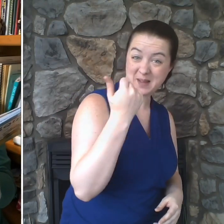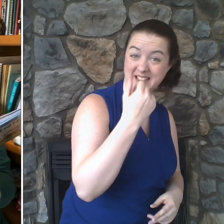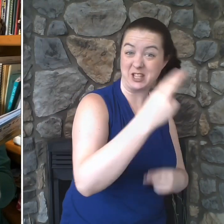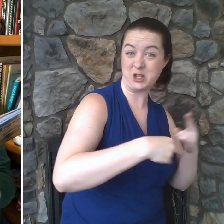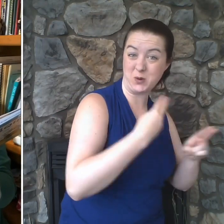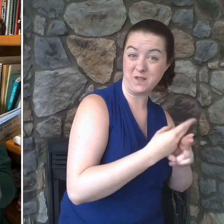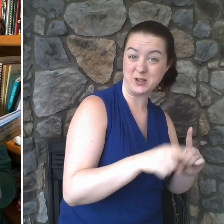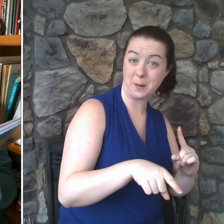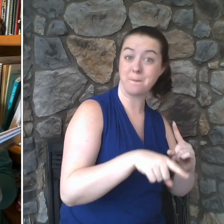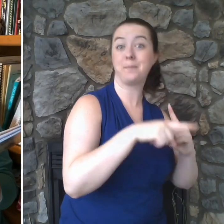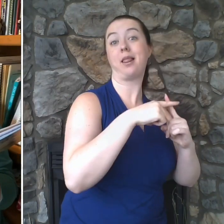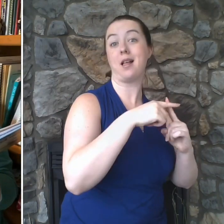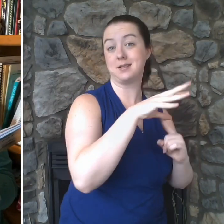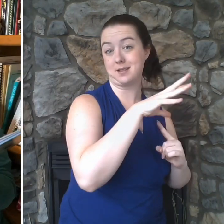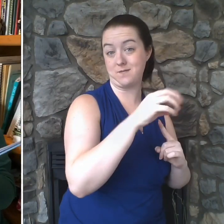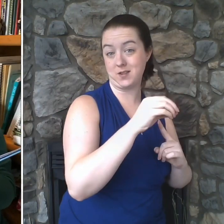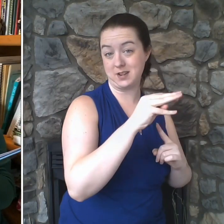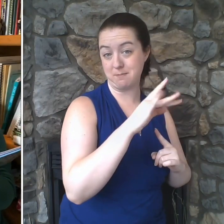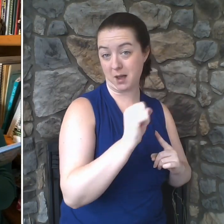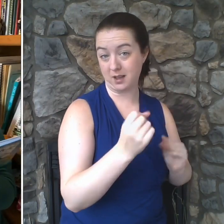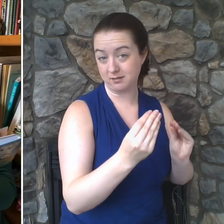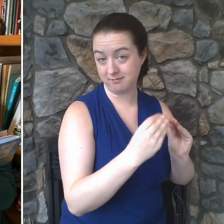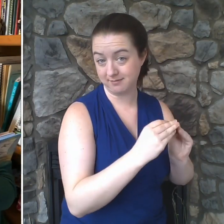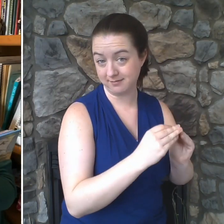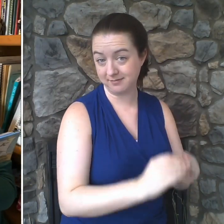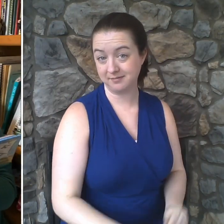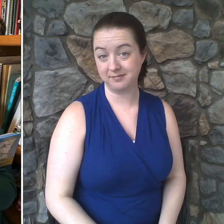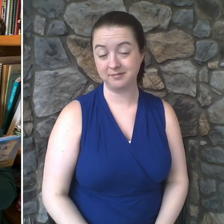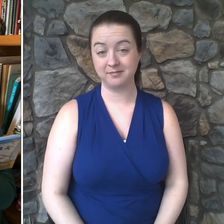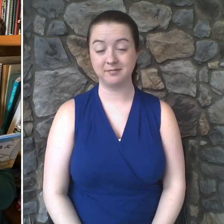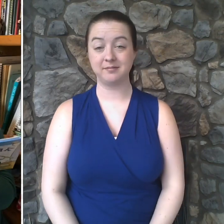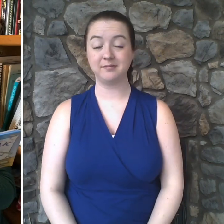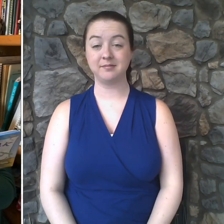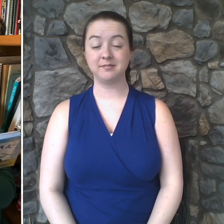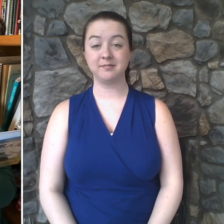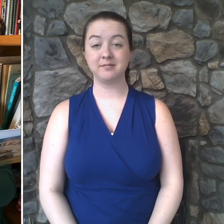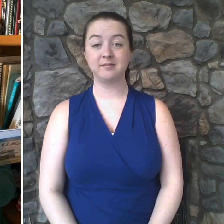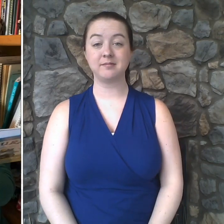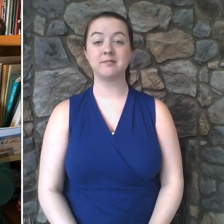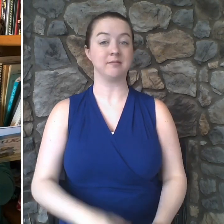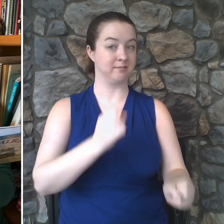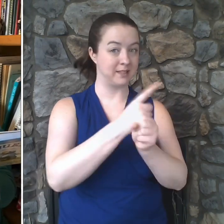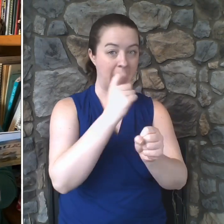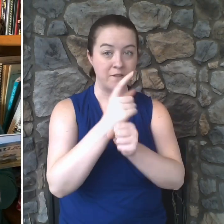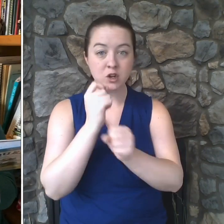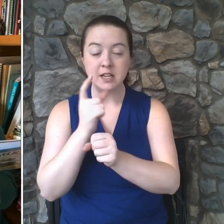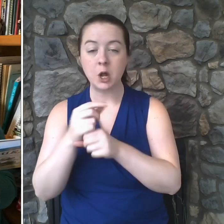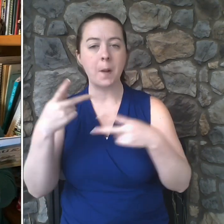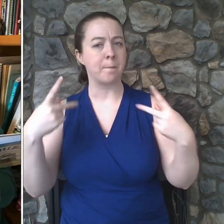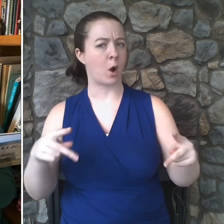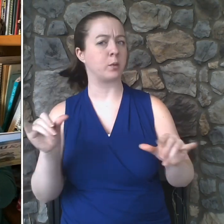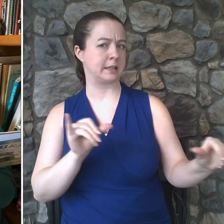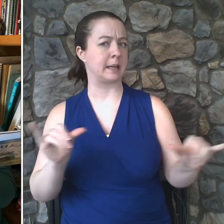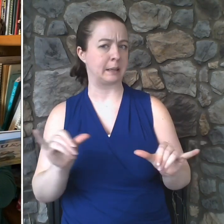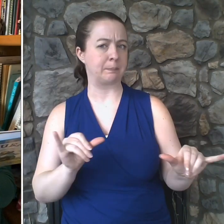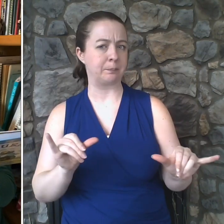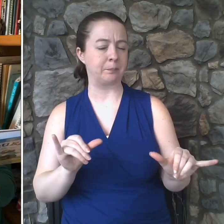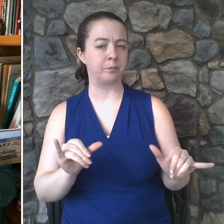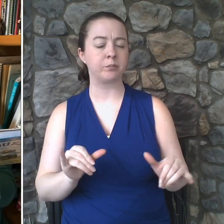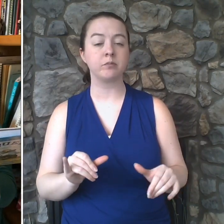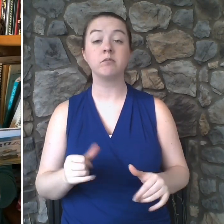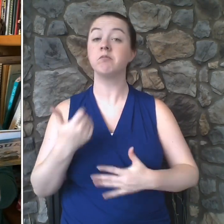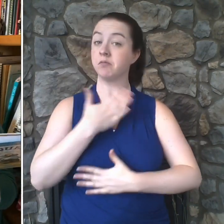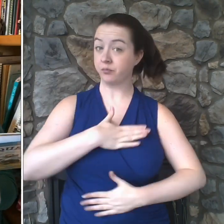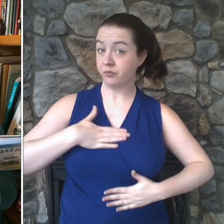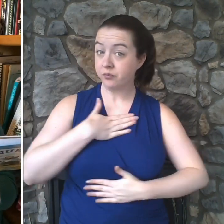in the universe, plus 50 miles outside it. Every year the party was the same.